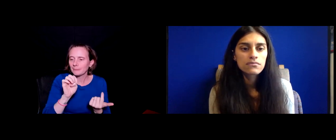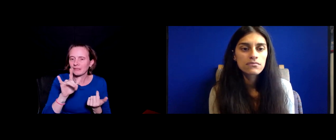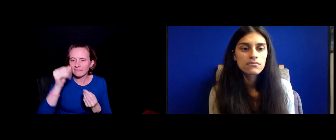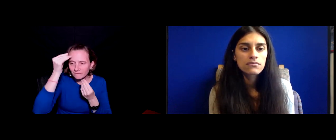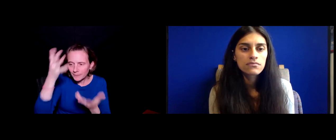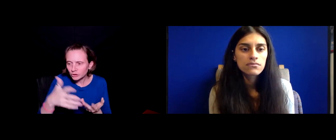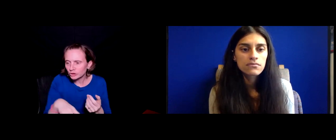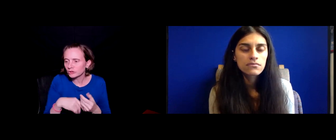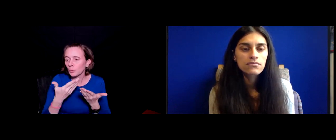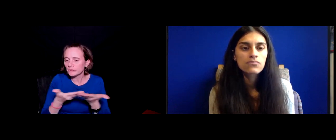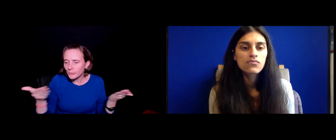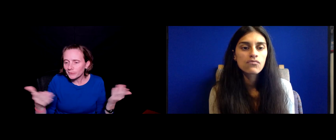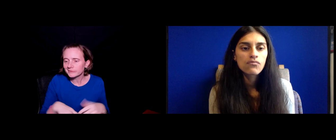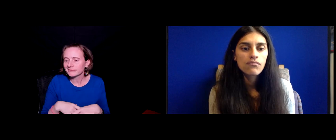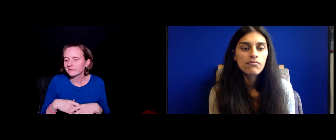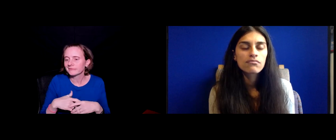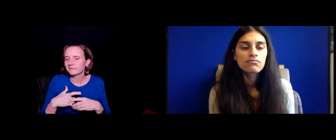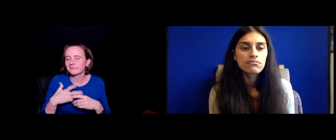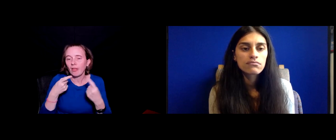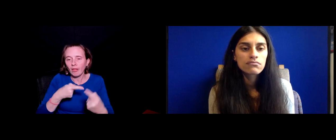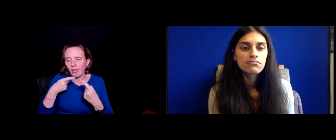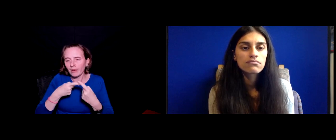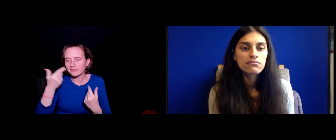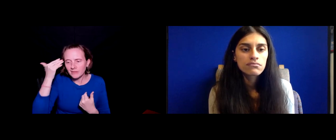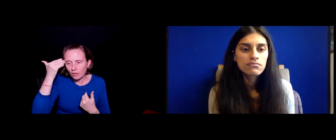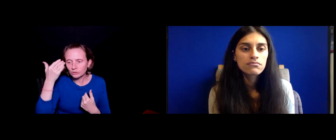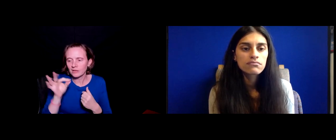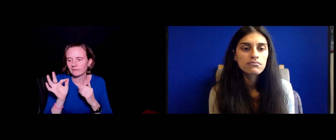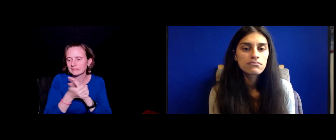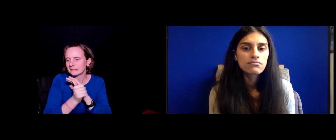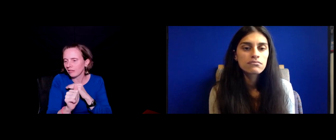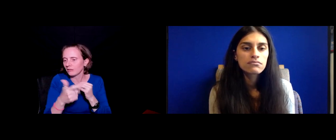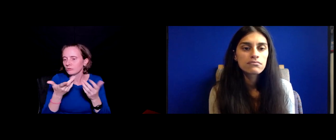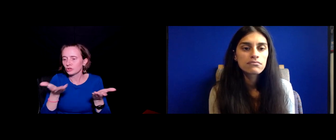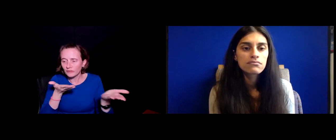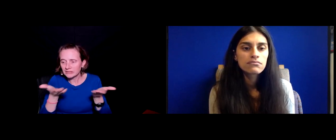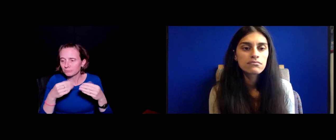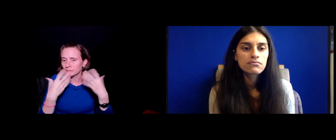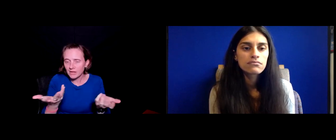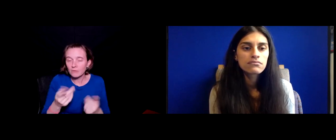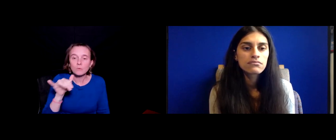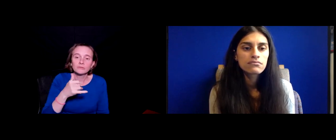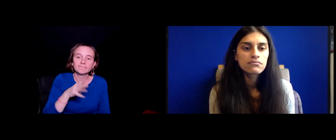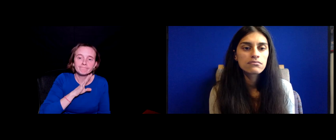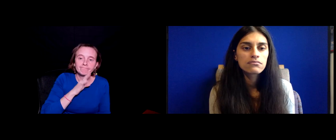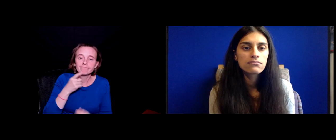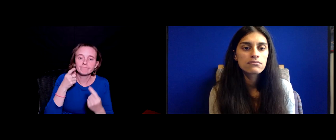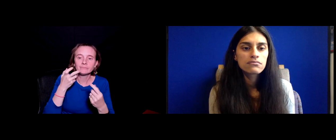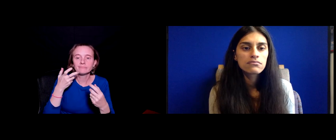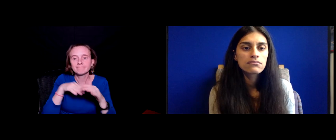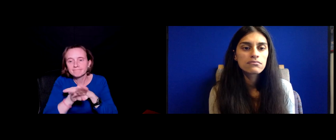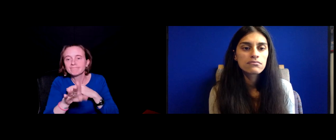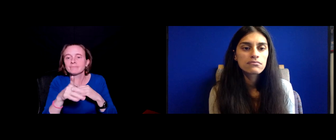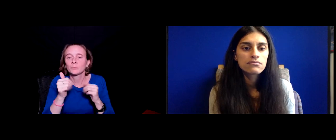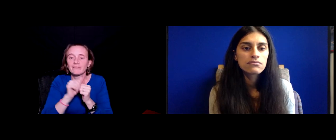linguistic barriers with the general hearing population, limited access to media information and resources, lack of knowledge and skills